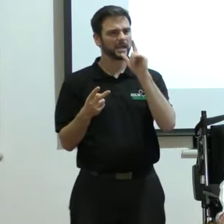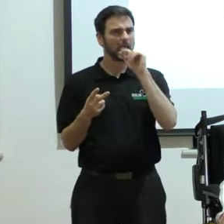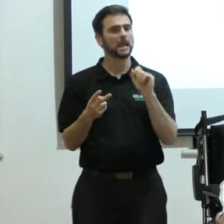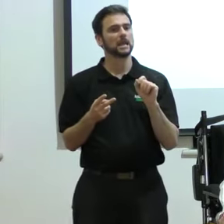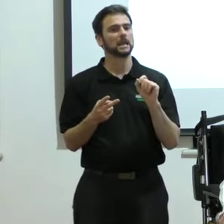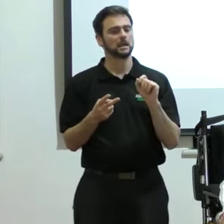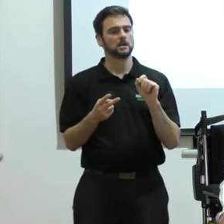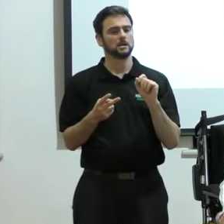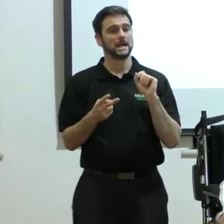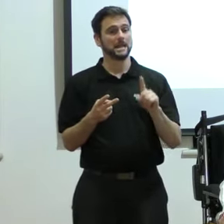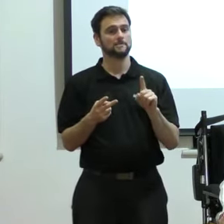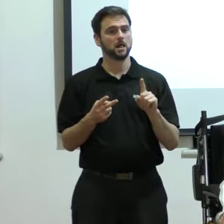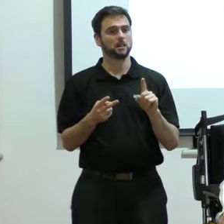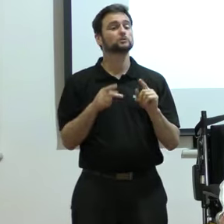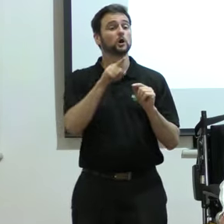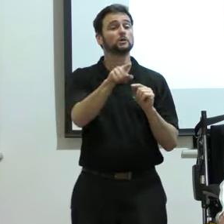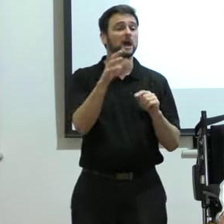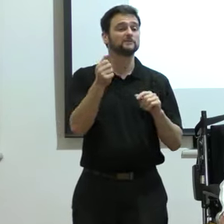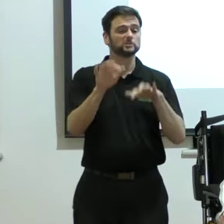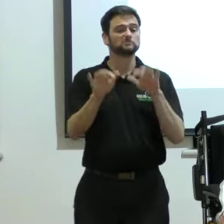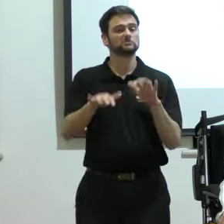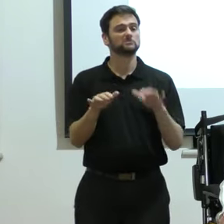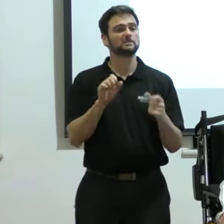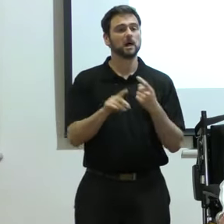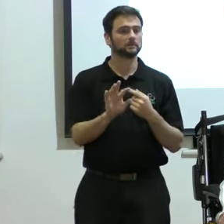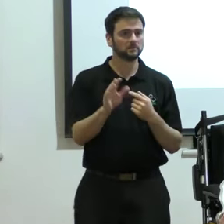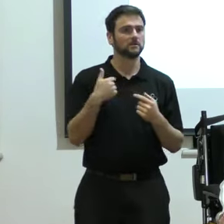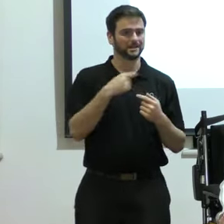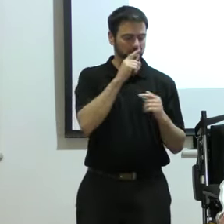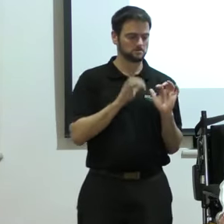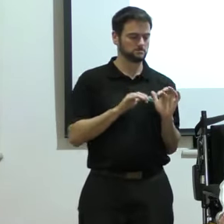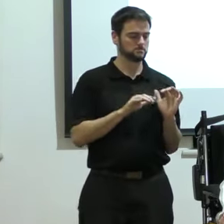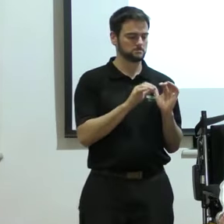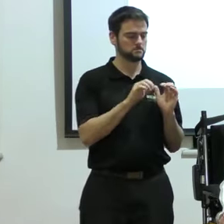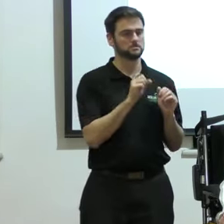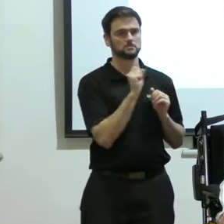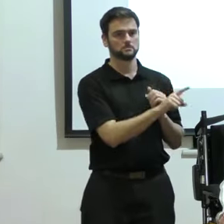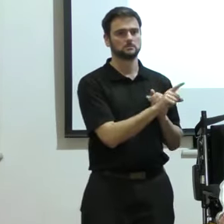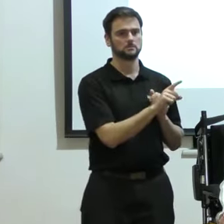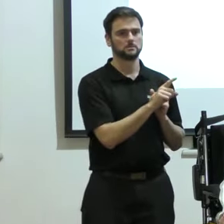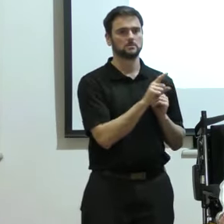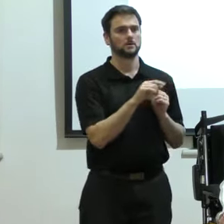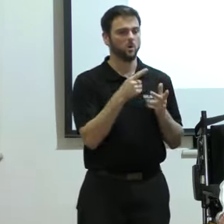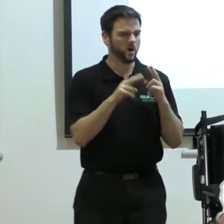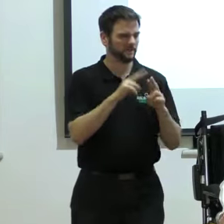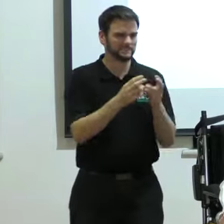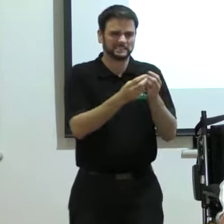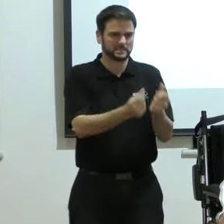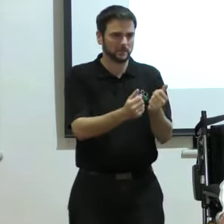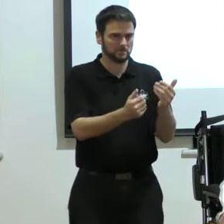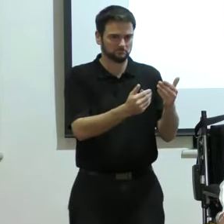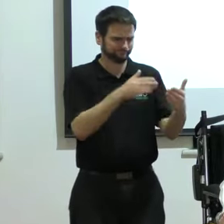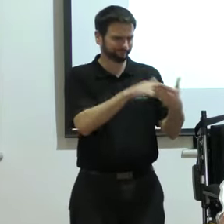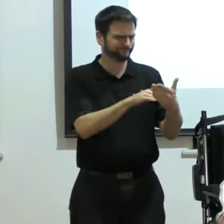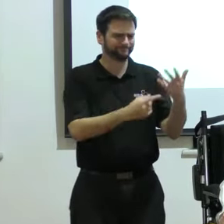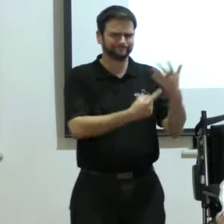behalf, or fixing any issues that may arise. But it's often quite low-level support, so they're funded at